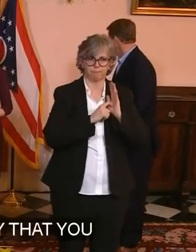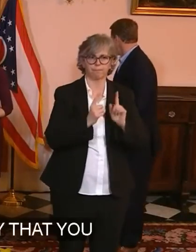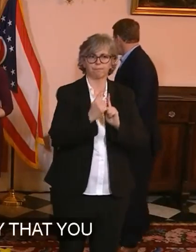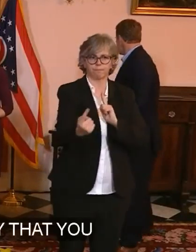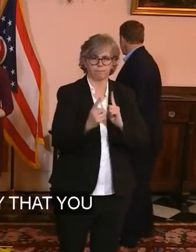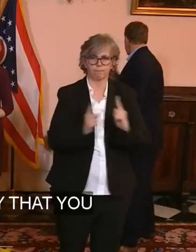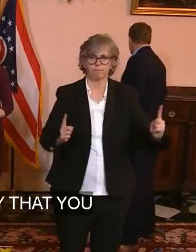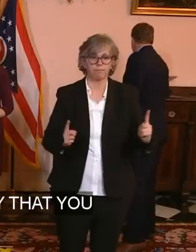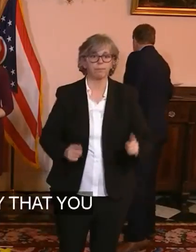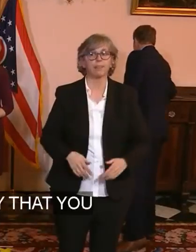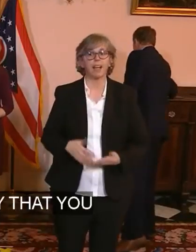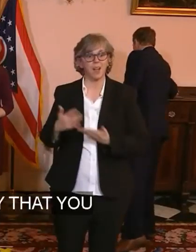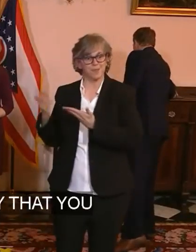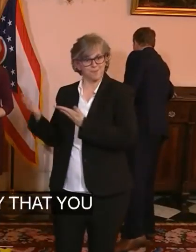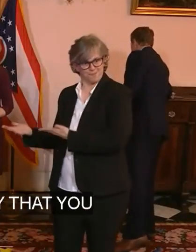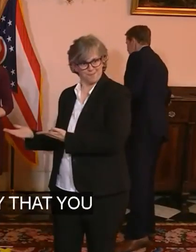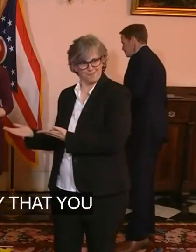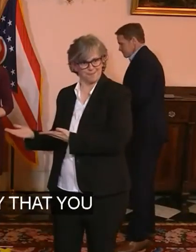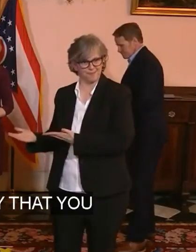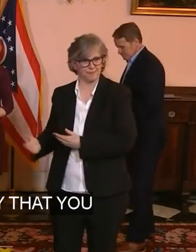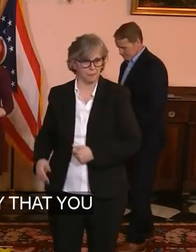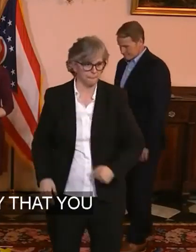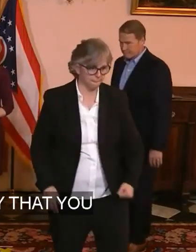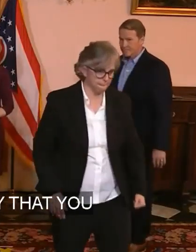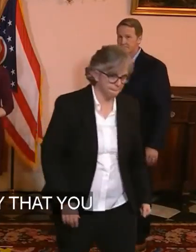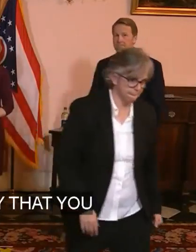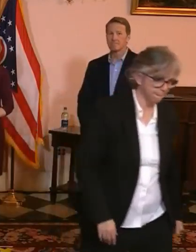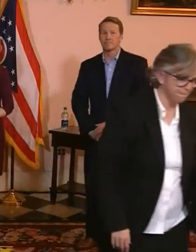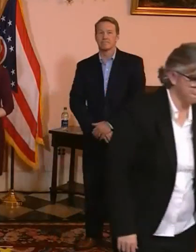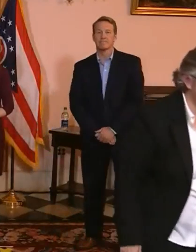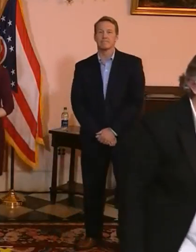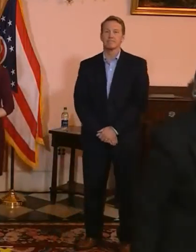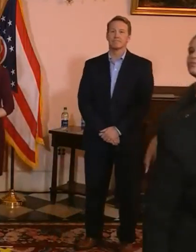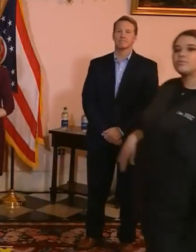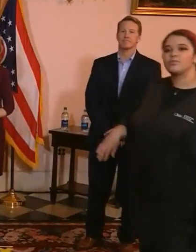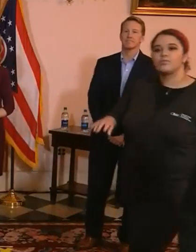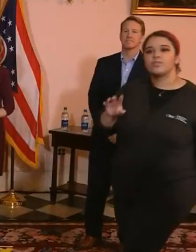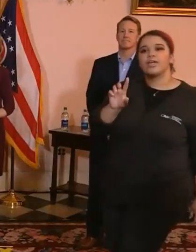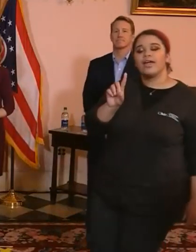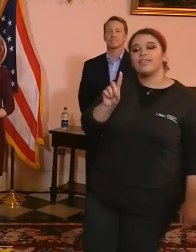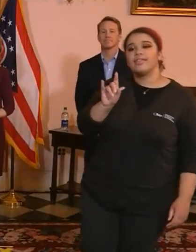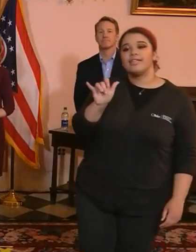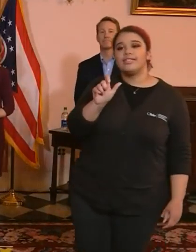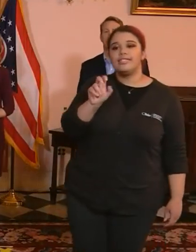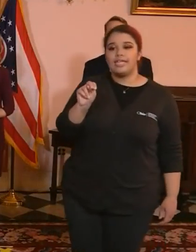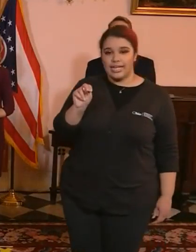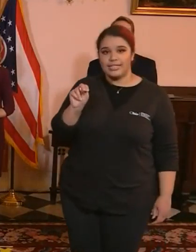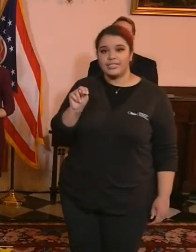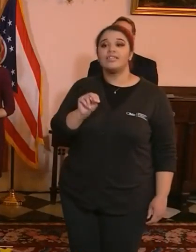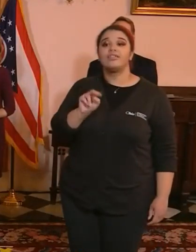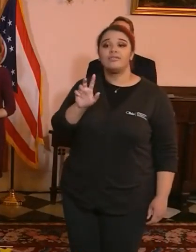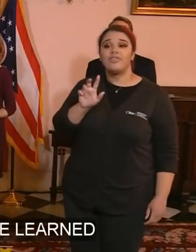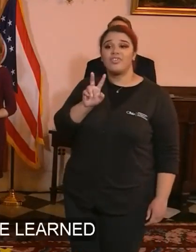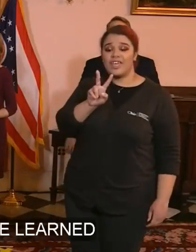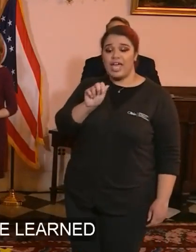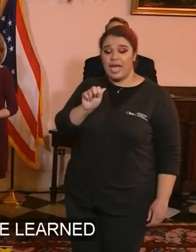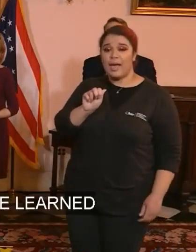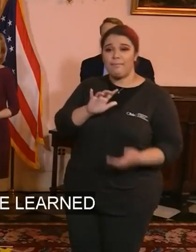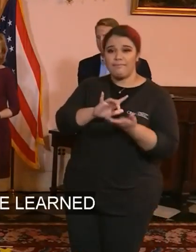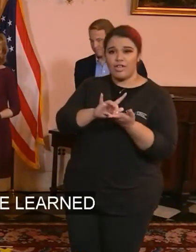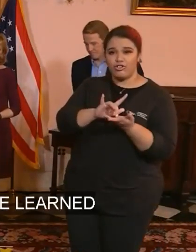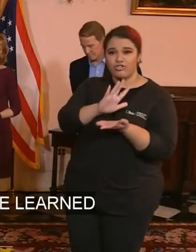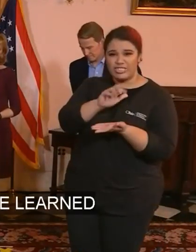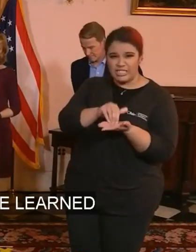Mahdi from WHIO-TV. Today we learned that there is a confirmed case at the Dayton VA Medical Center, that person from Miami County. I'm trying